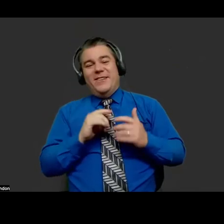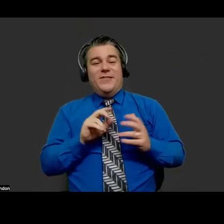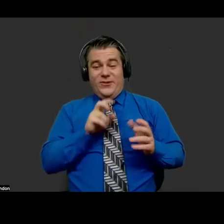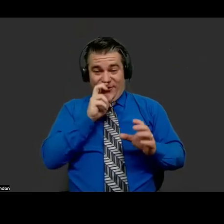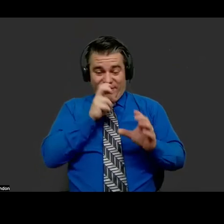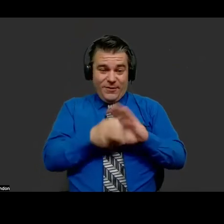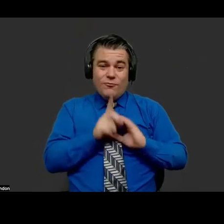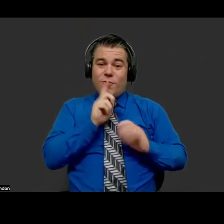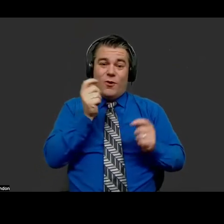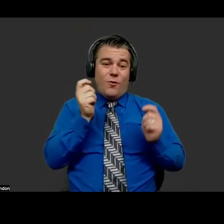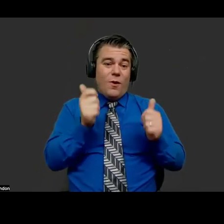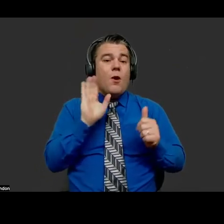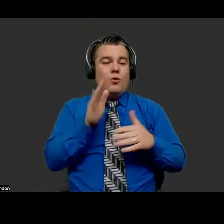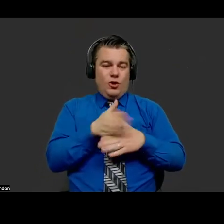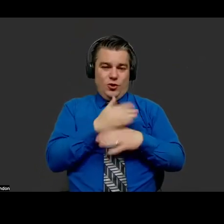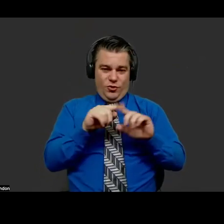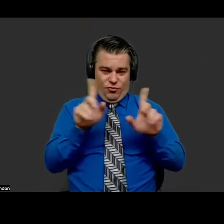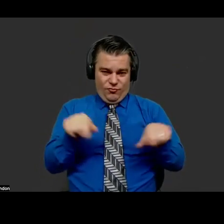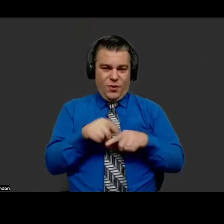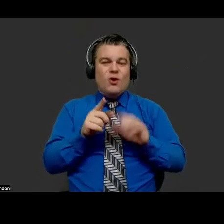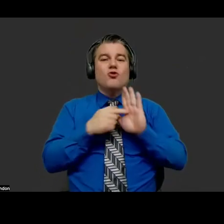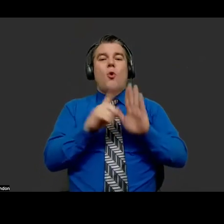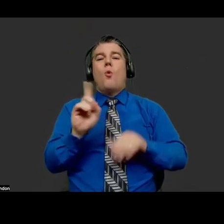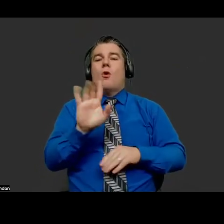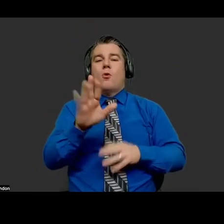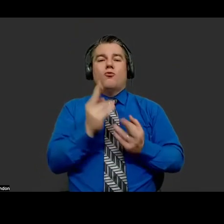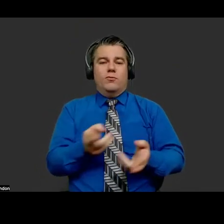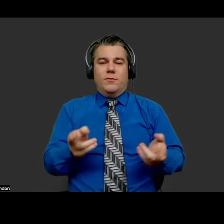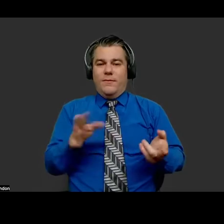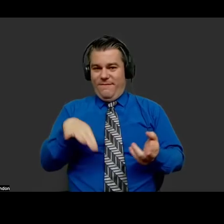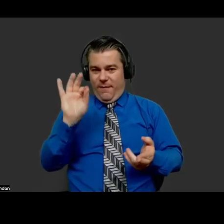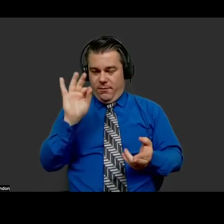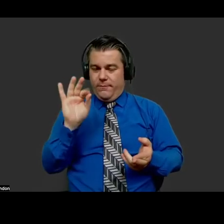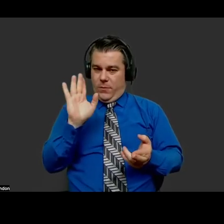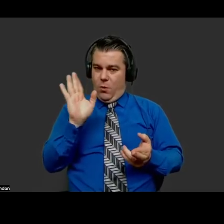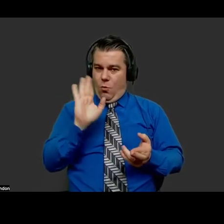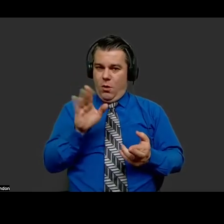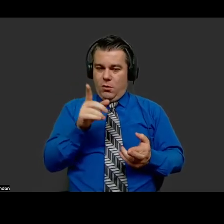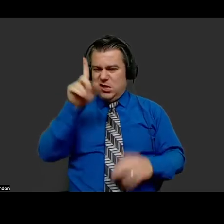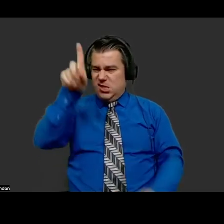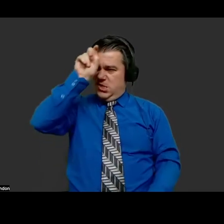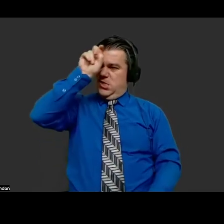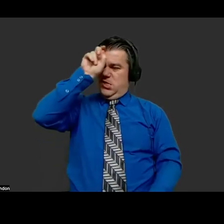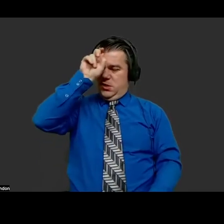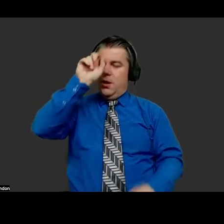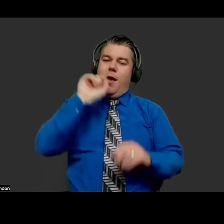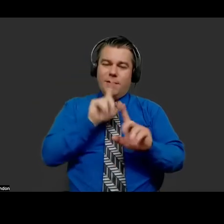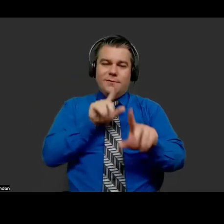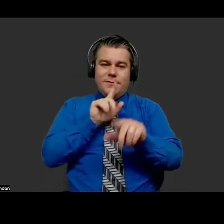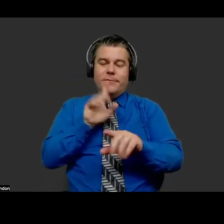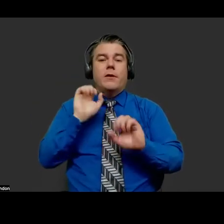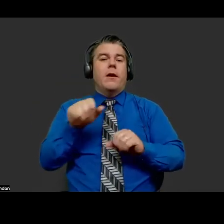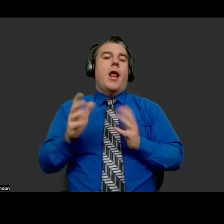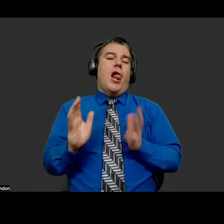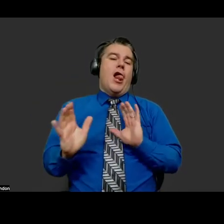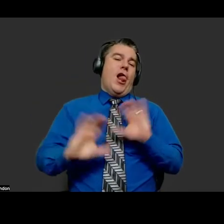going to screen share. I'm going to show you where your resources are. This is going to answer all your questions. I could sit here and chit chat